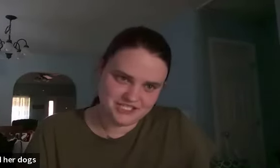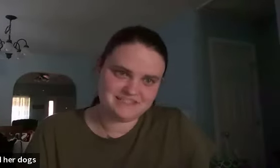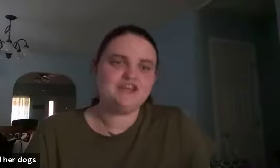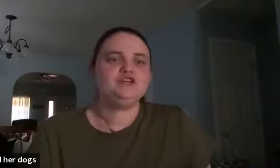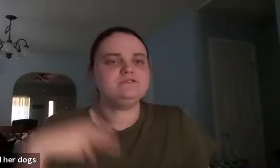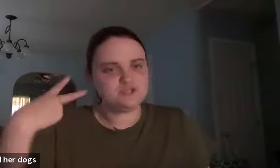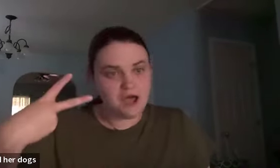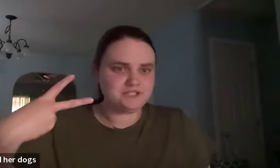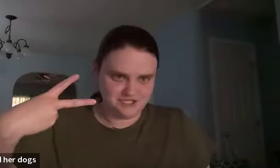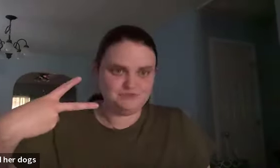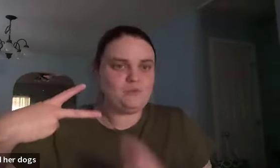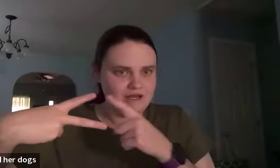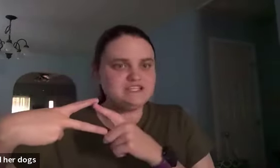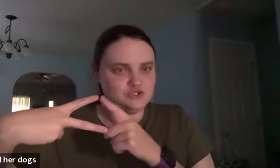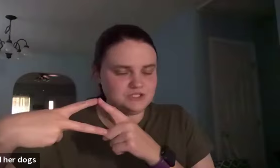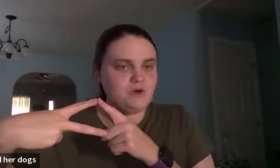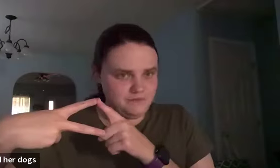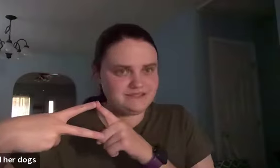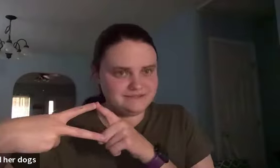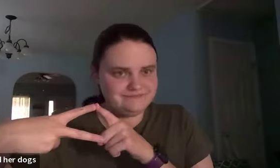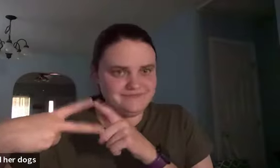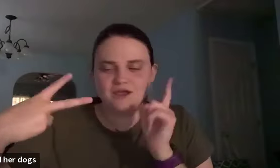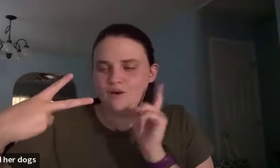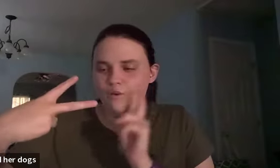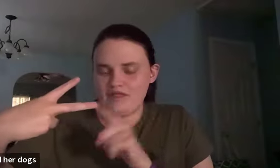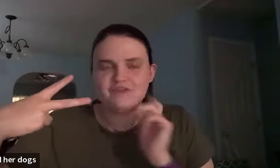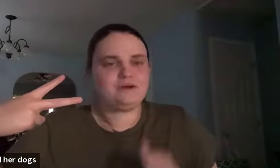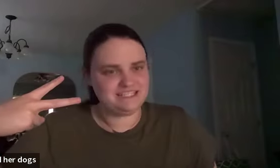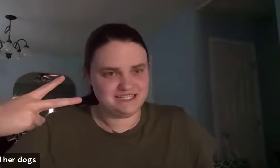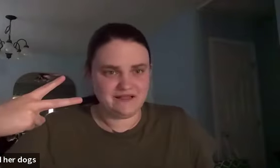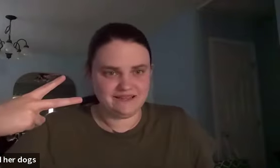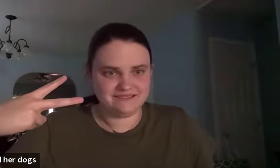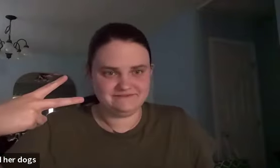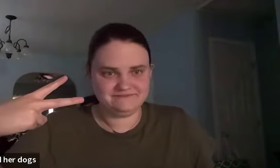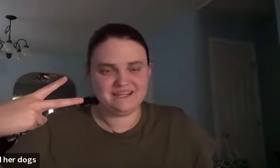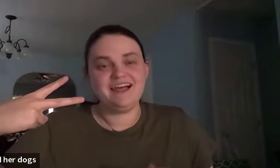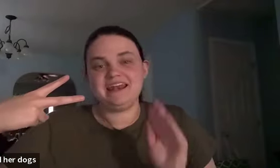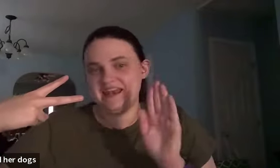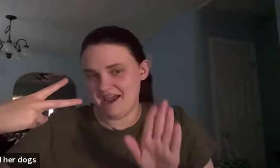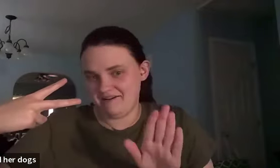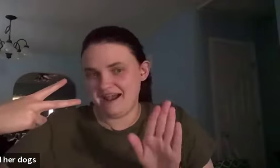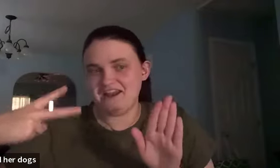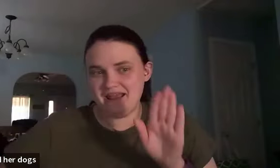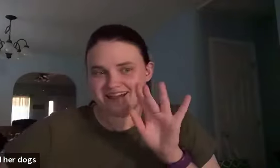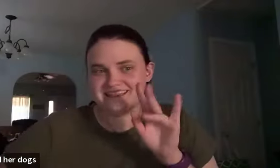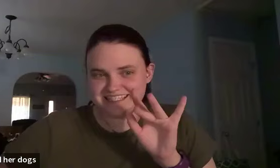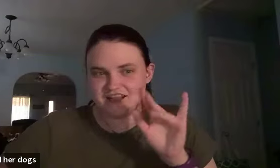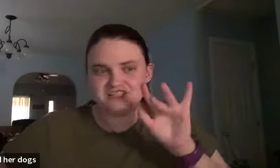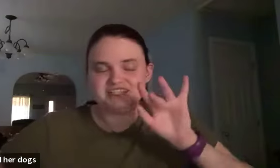anesthesiologist. You have two options. One is to describe it. The other one is to spell it. Now, I know anesthesiologist